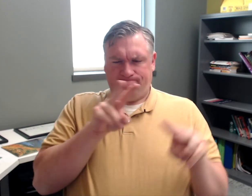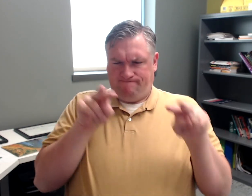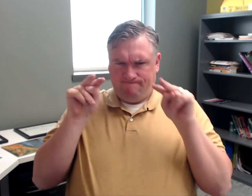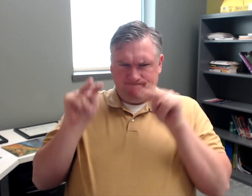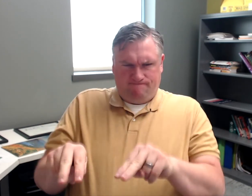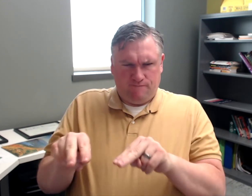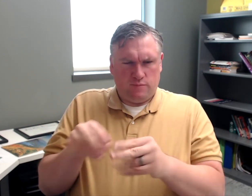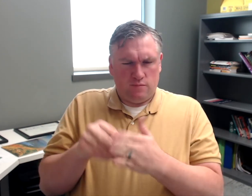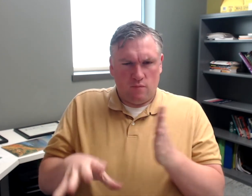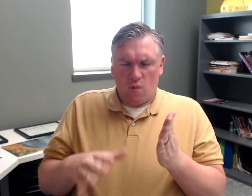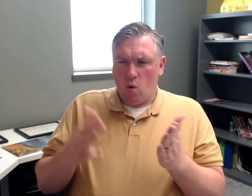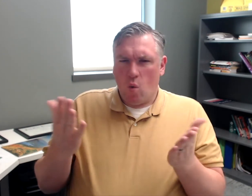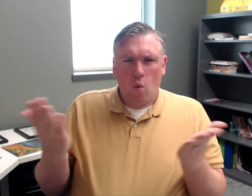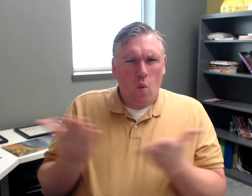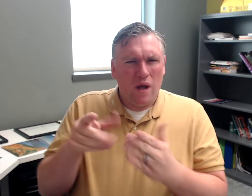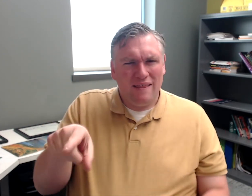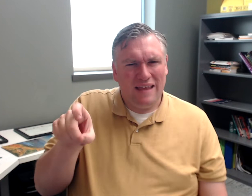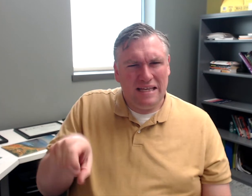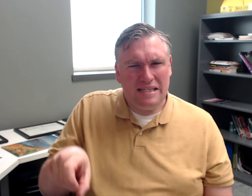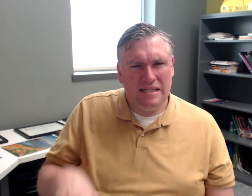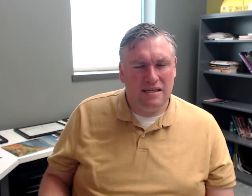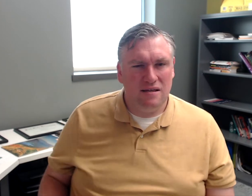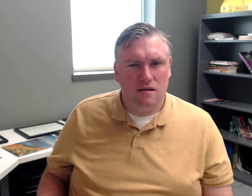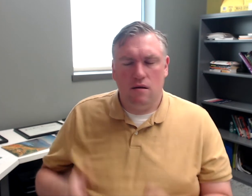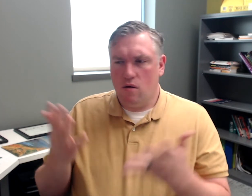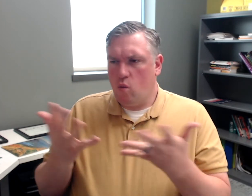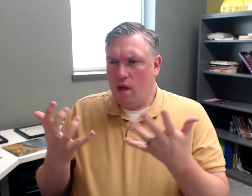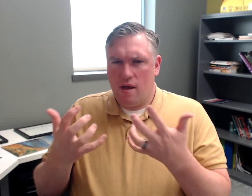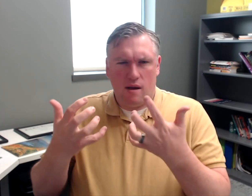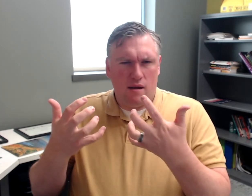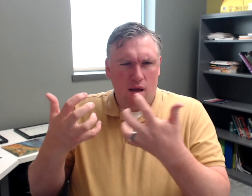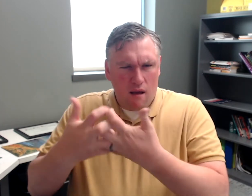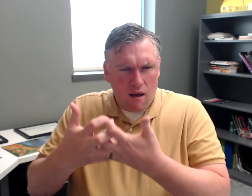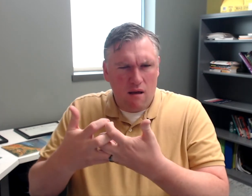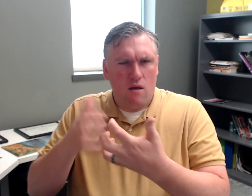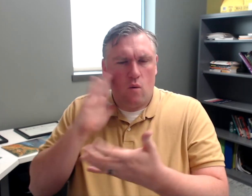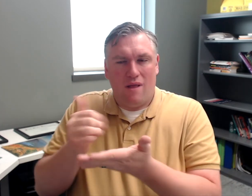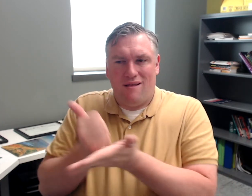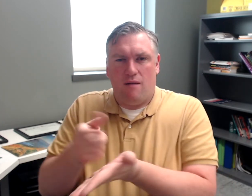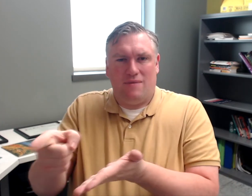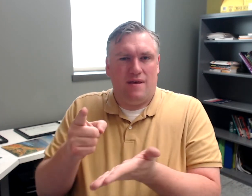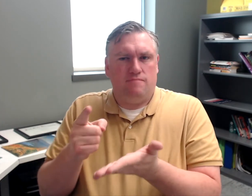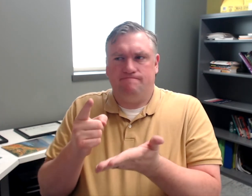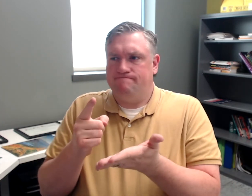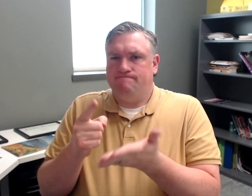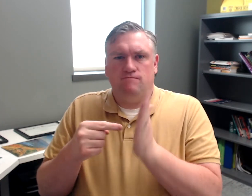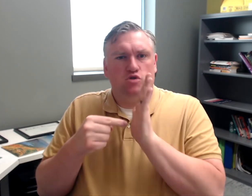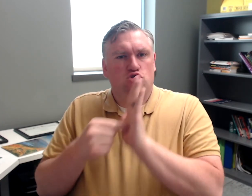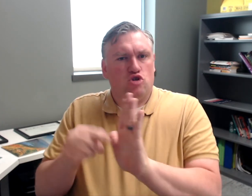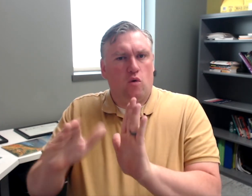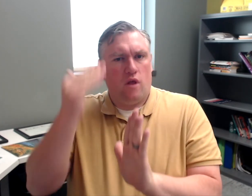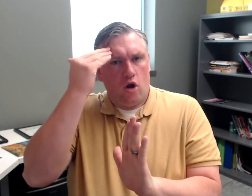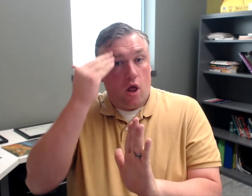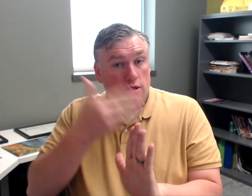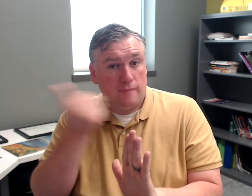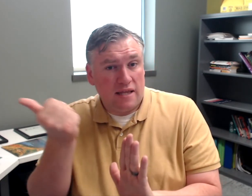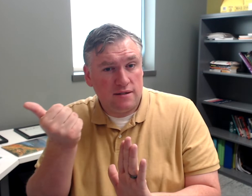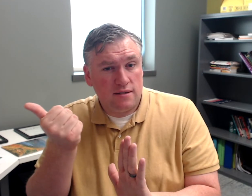What's important is we look at the student. What do they need? What accommodation will help them show their knowledge